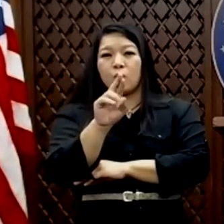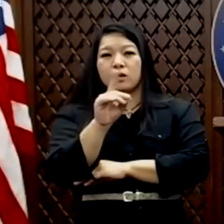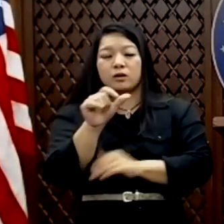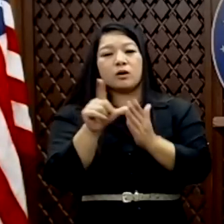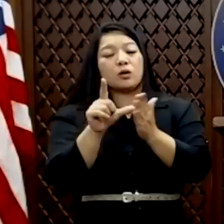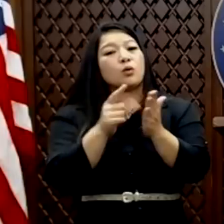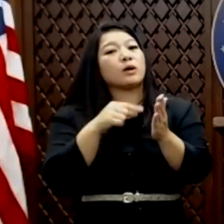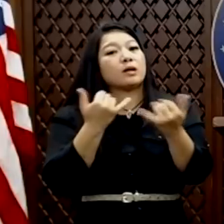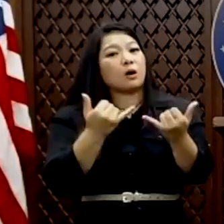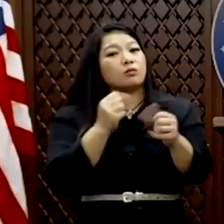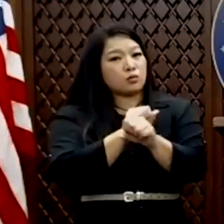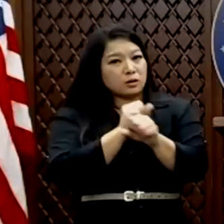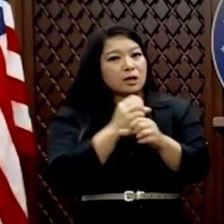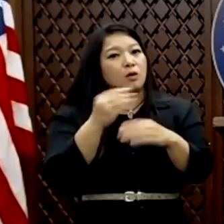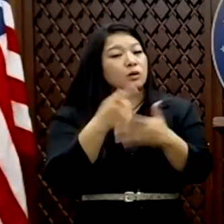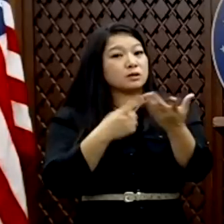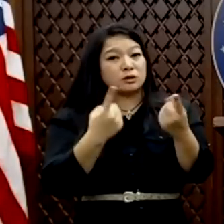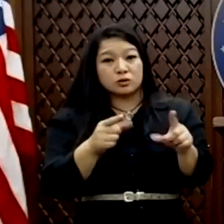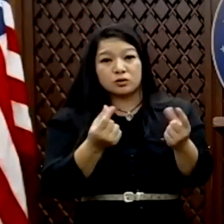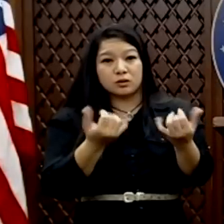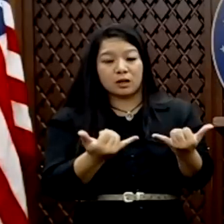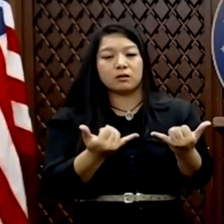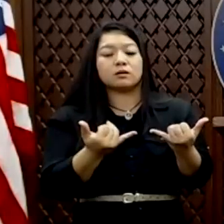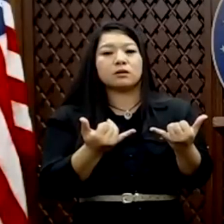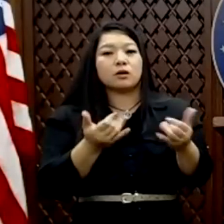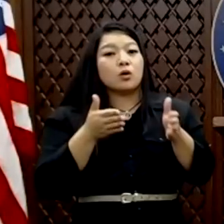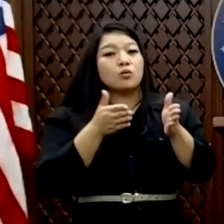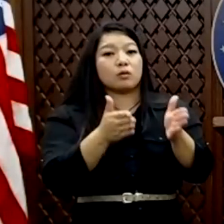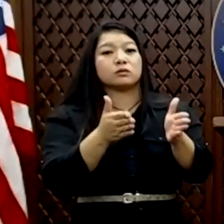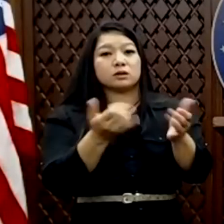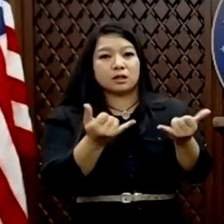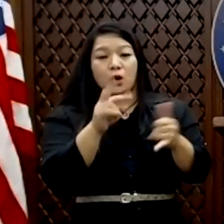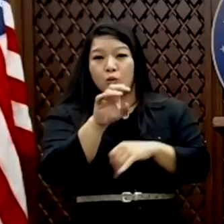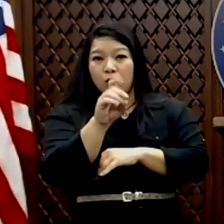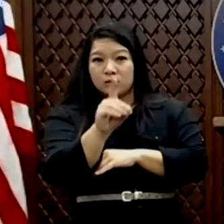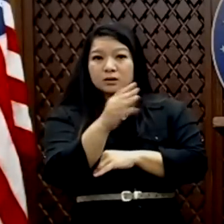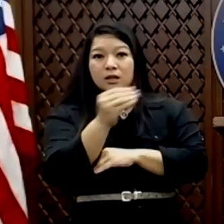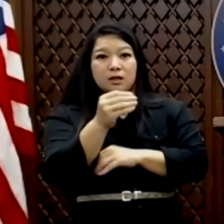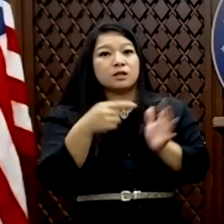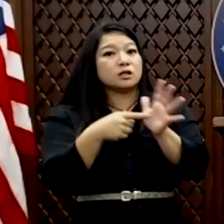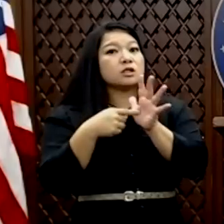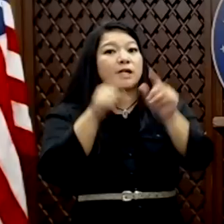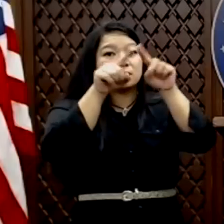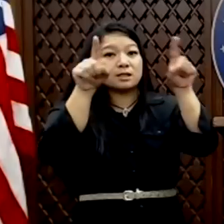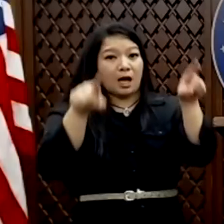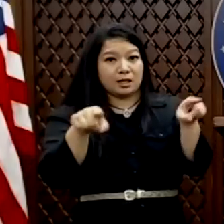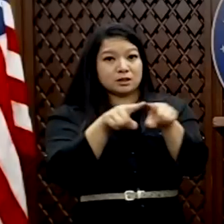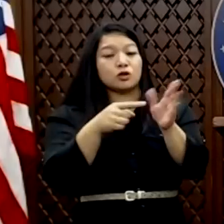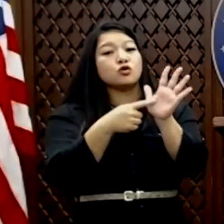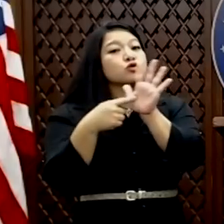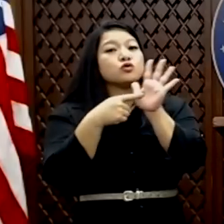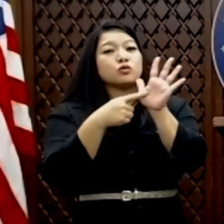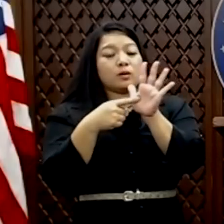the details, vehicles on Guam's roadways will be required to display signs showing